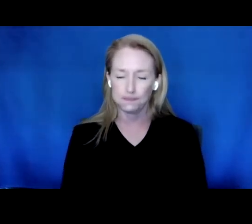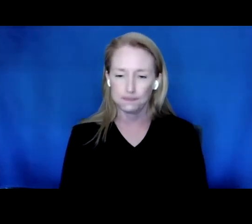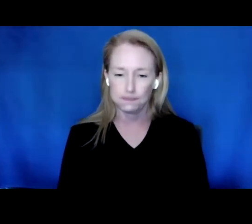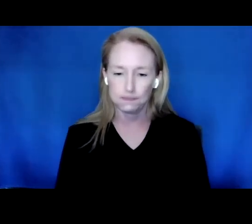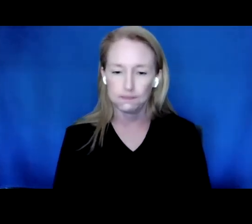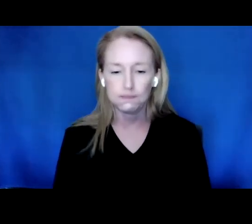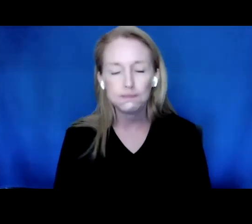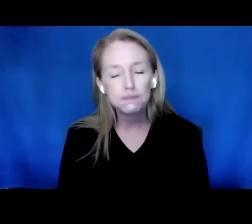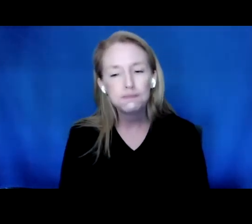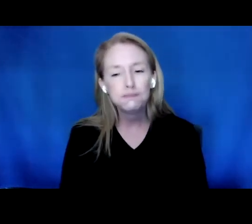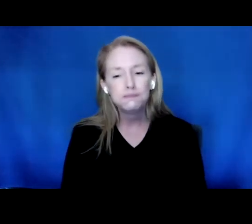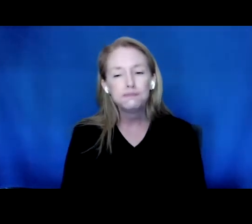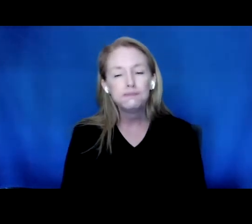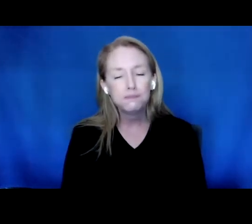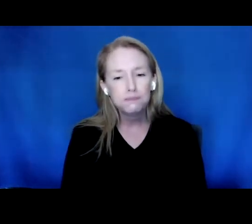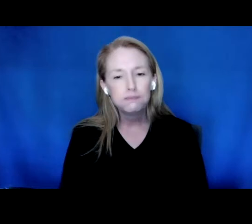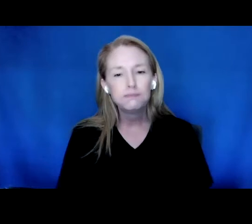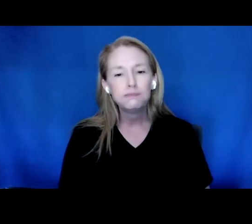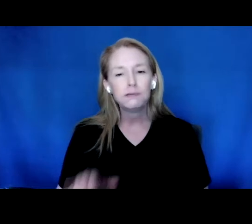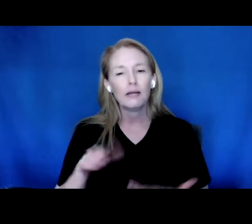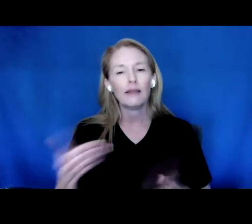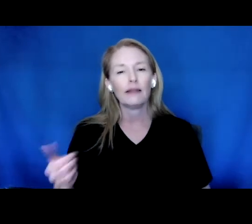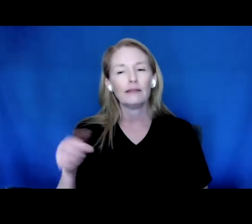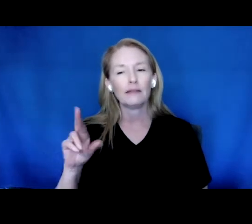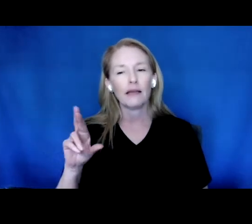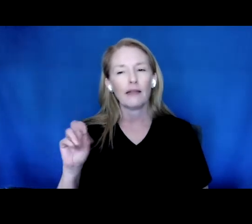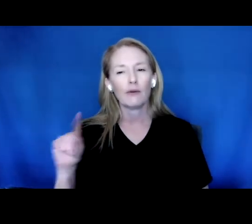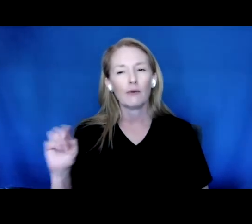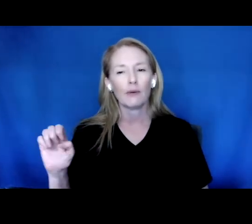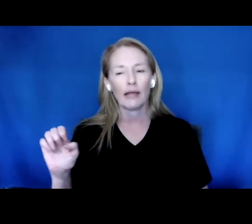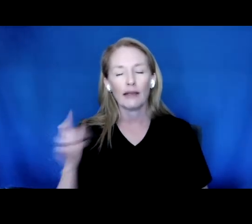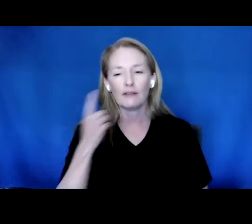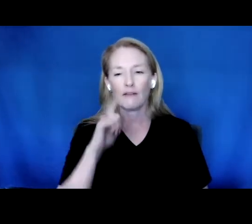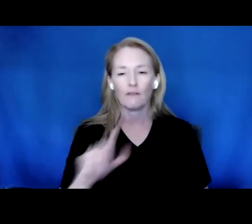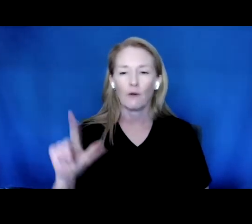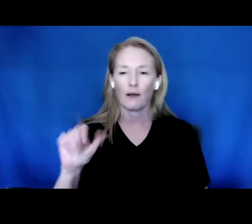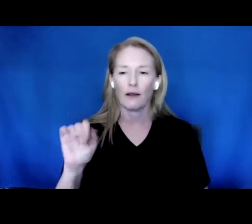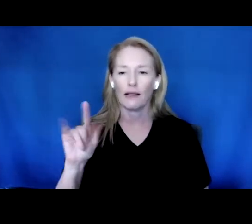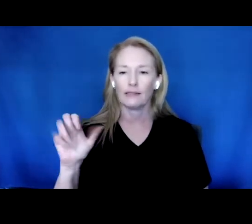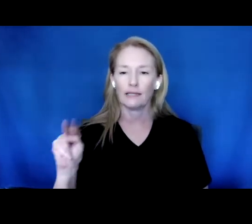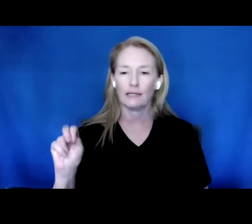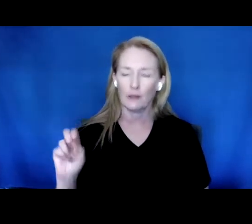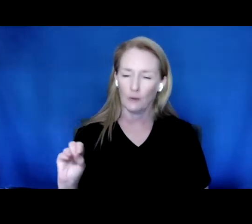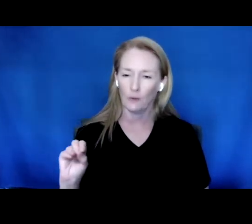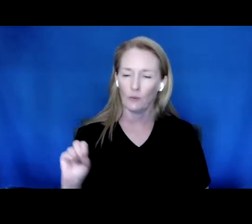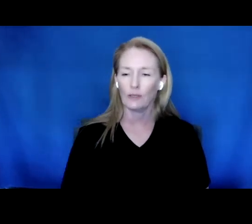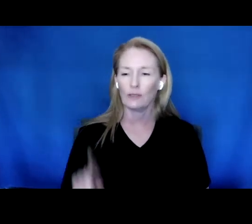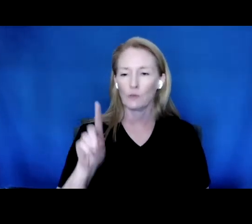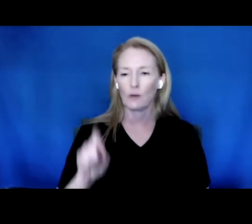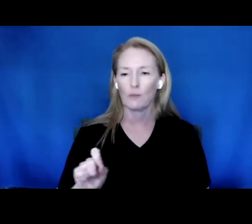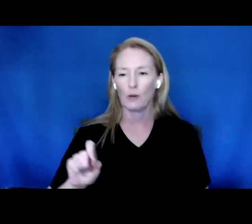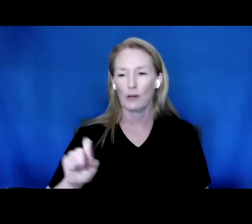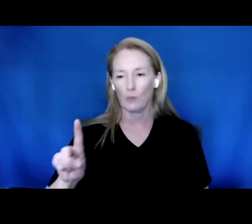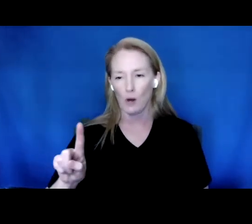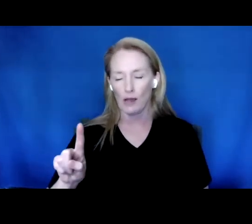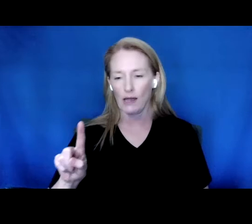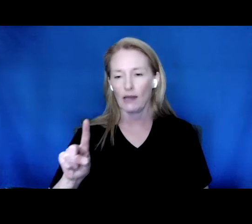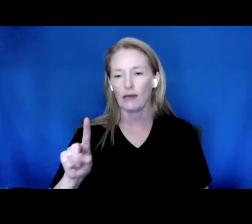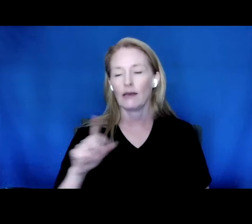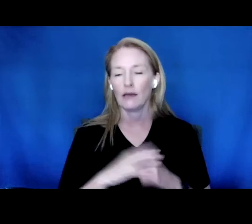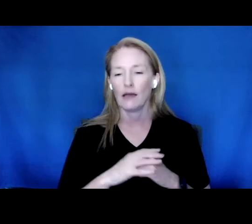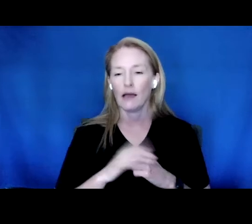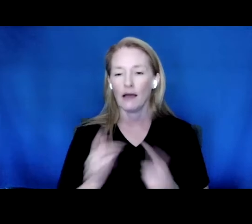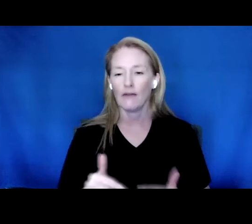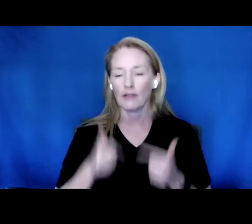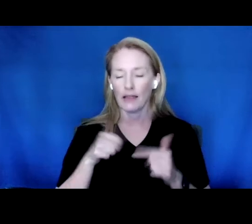The excess death rate for Hispanic and Latinos was 1.1 per 1,000 live births and fetal deaths. And